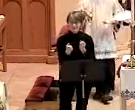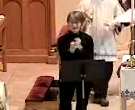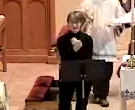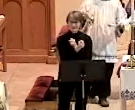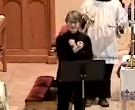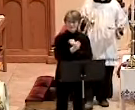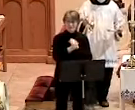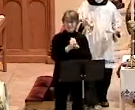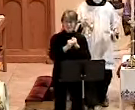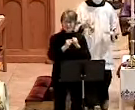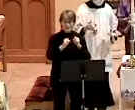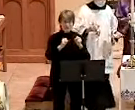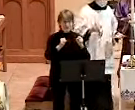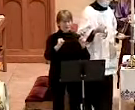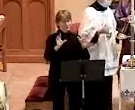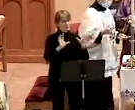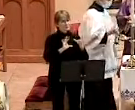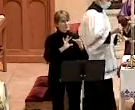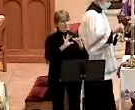secure with